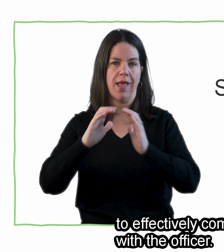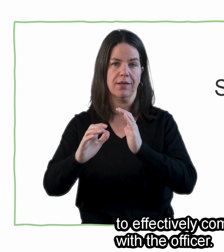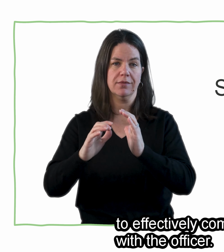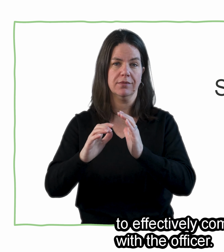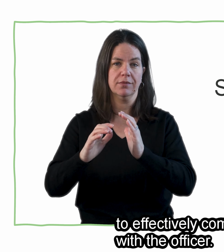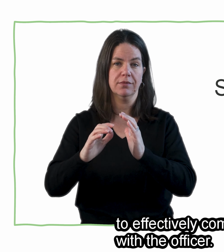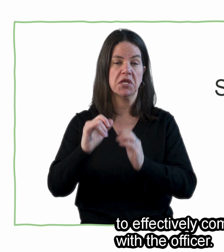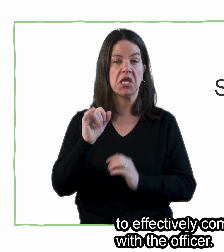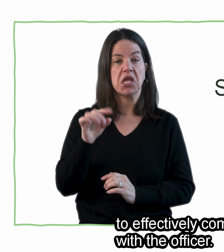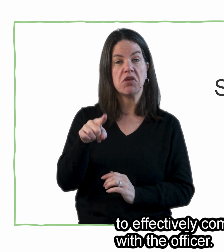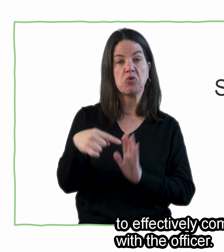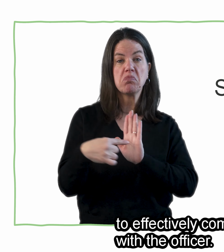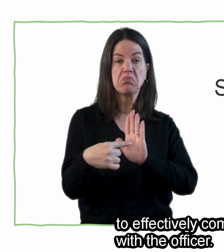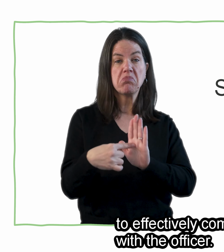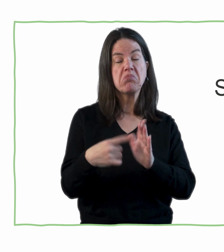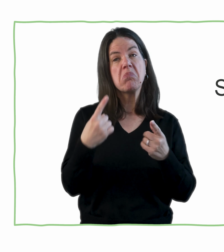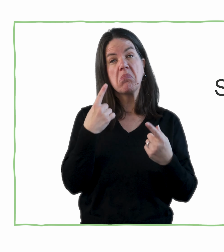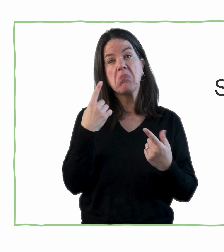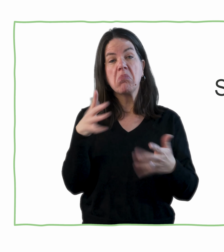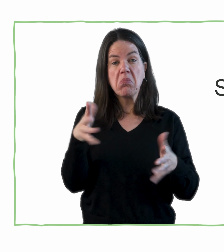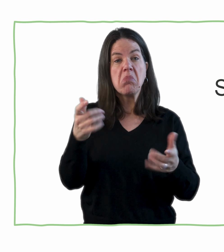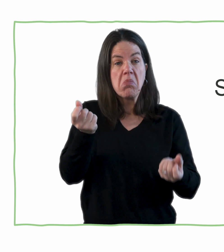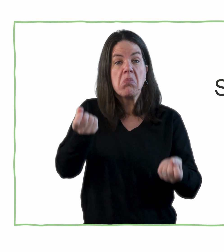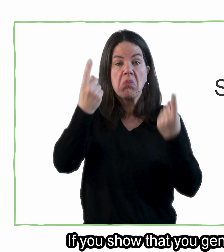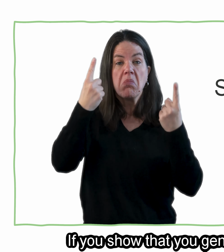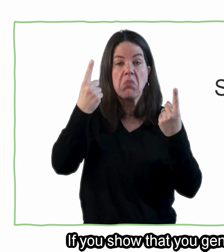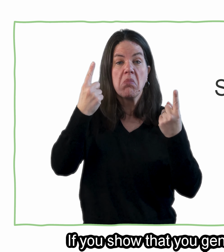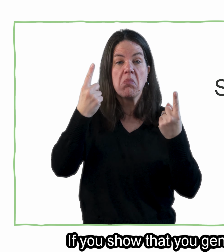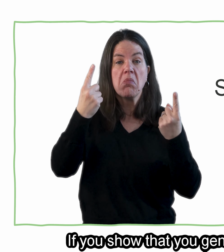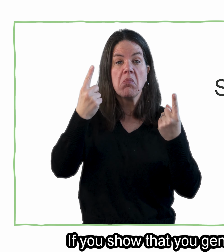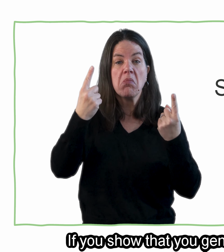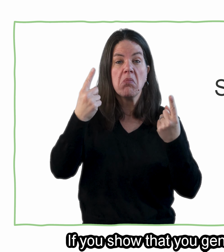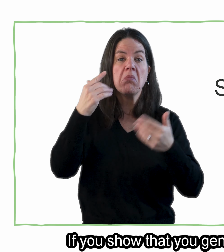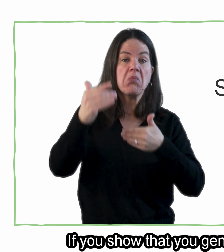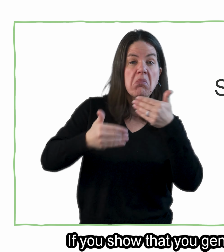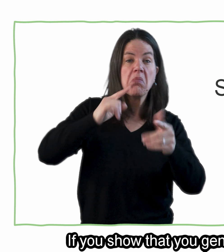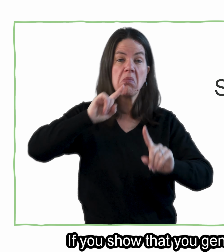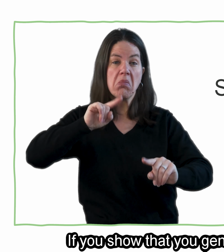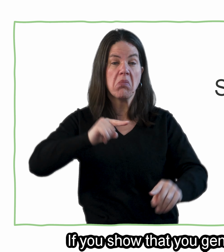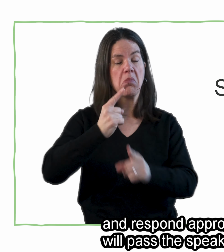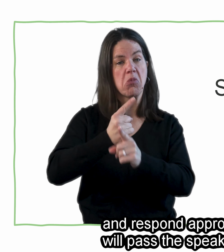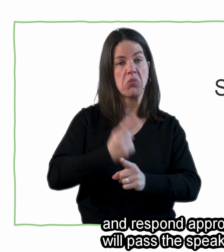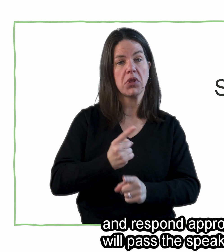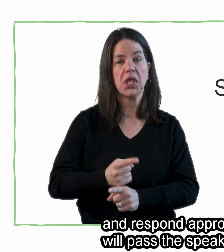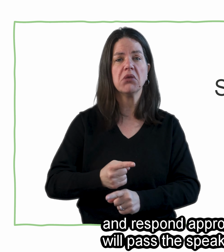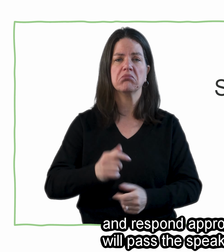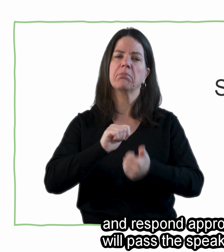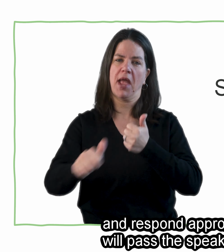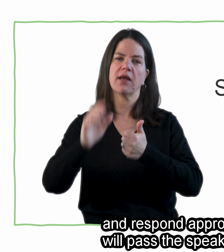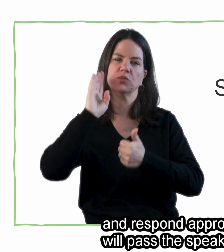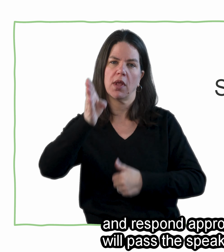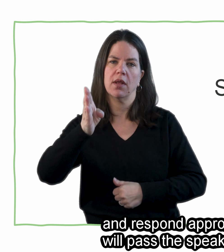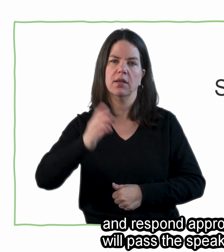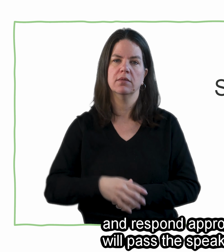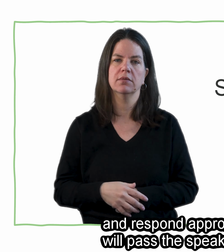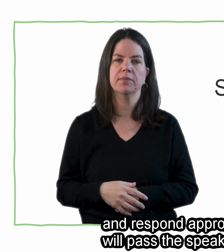effectively communicate with the officer. If you show that you generally understand and respond appropriately, you will pass